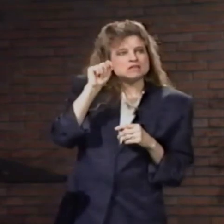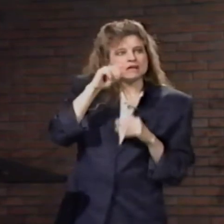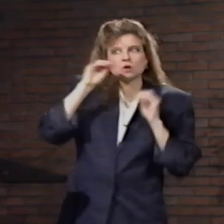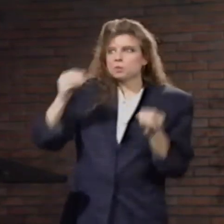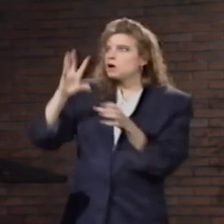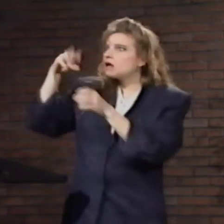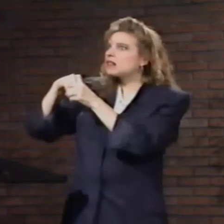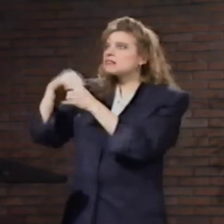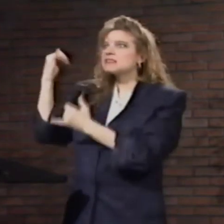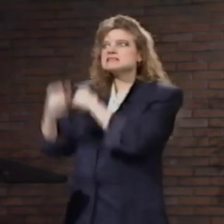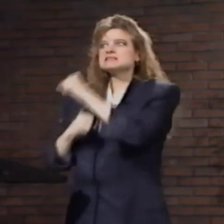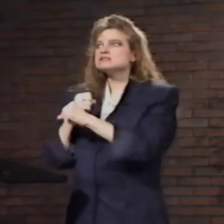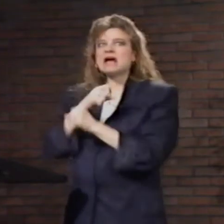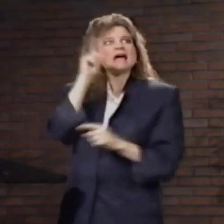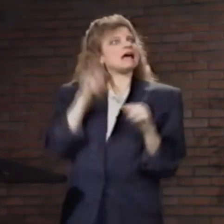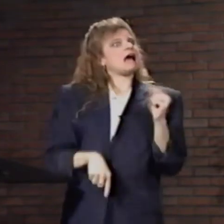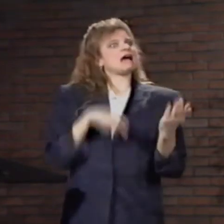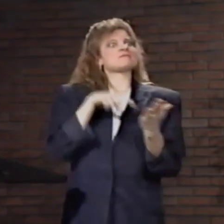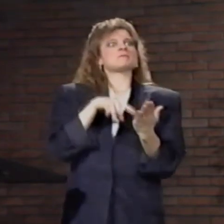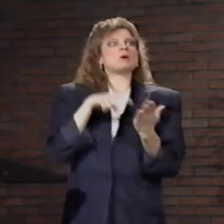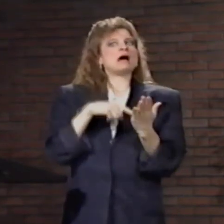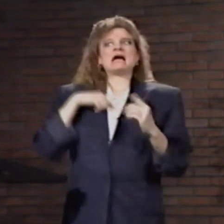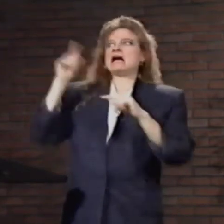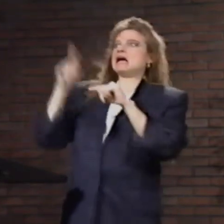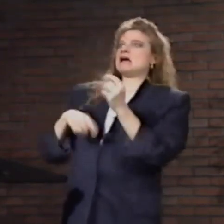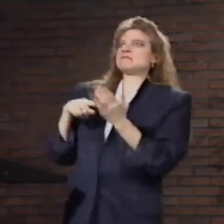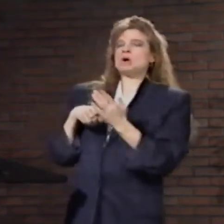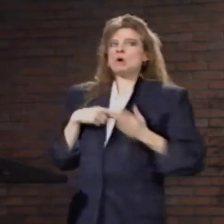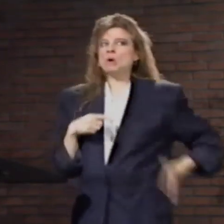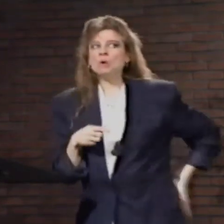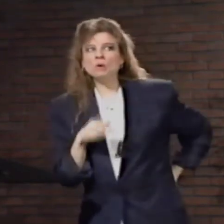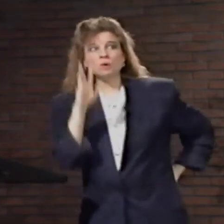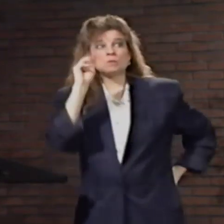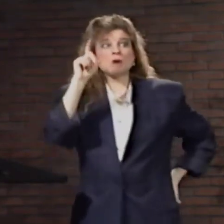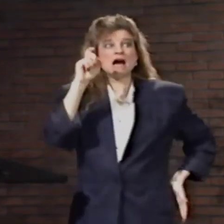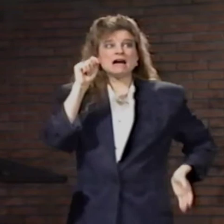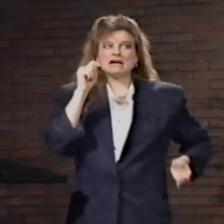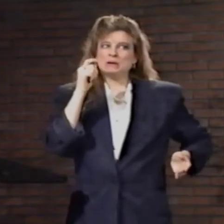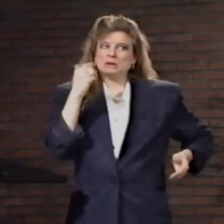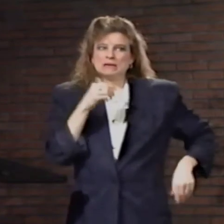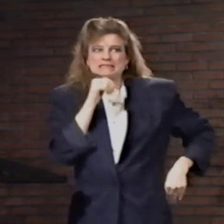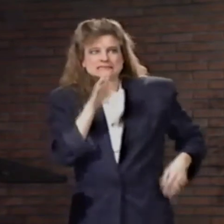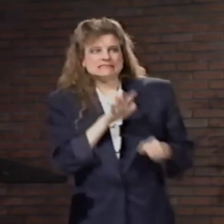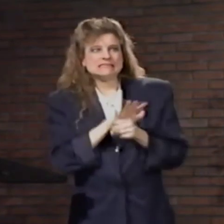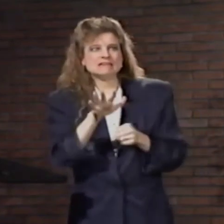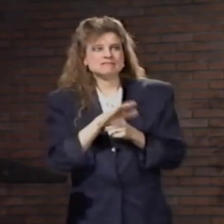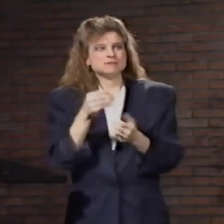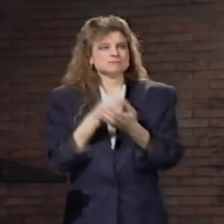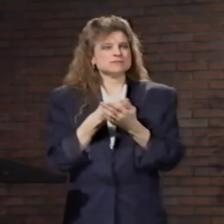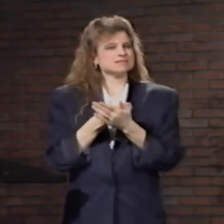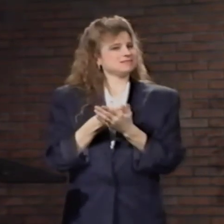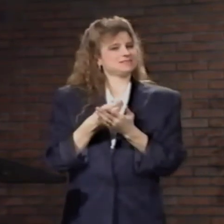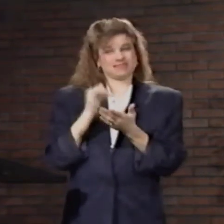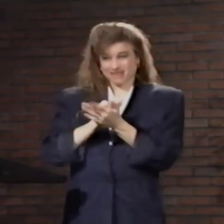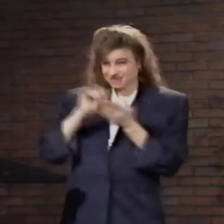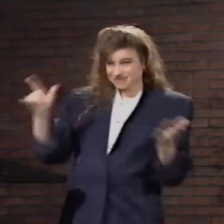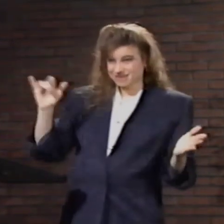Maybe they're a manager of a smaller company and their budget doesn't allow them, or maybe they have in the past and they can't afford it now. They just don't